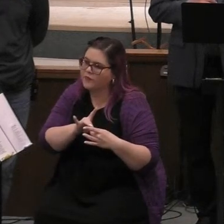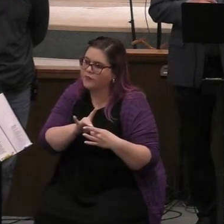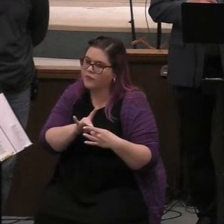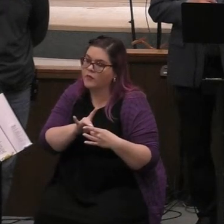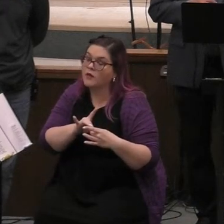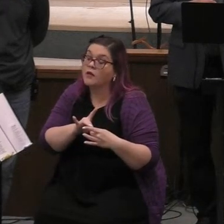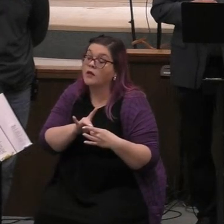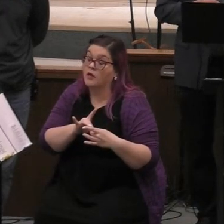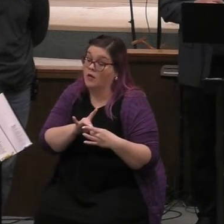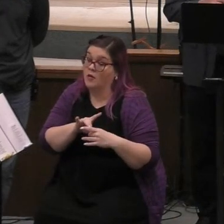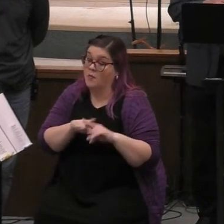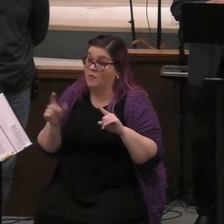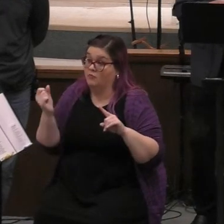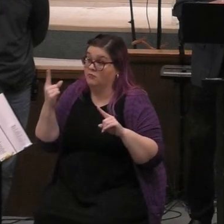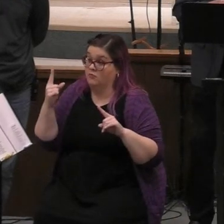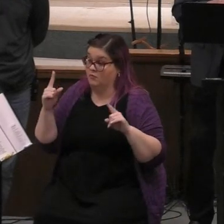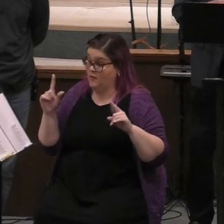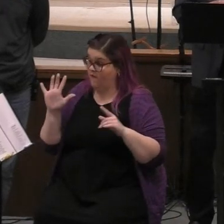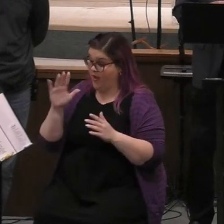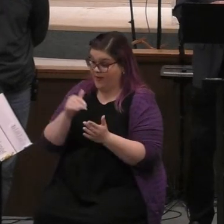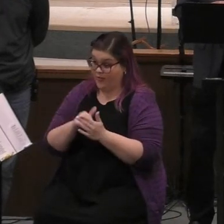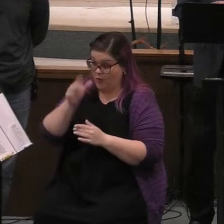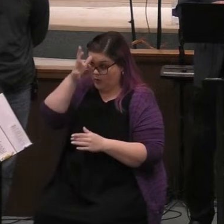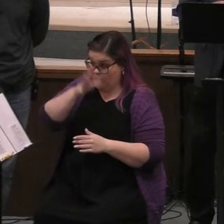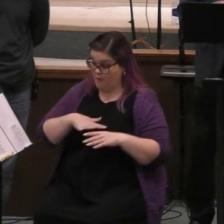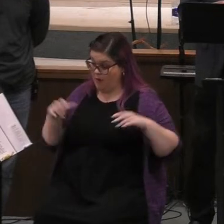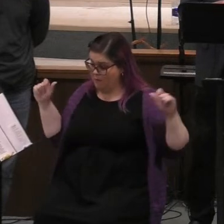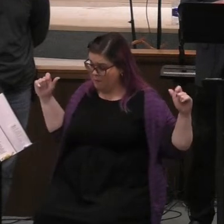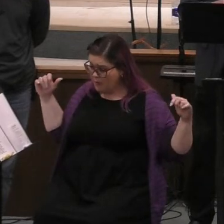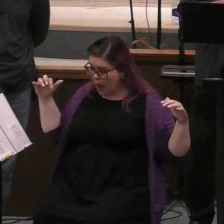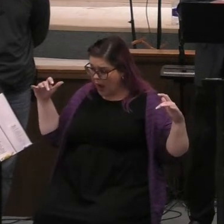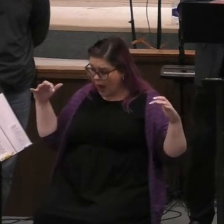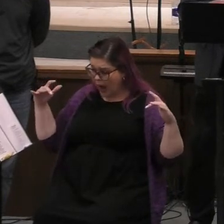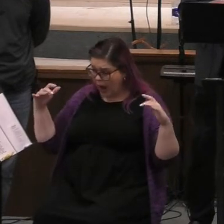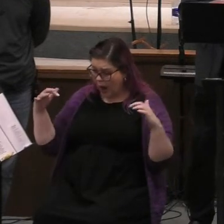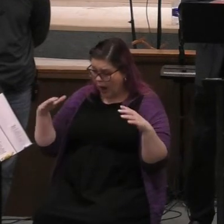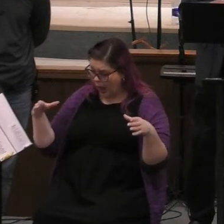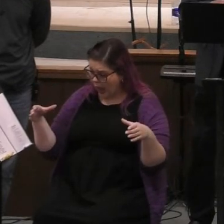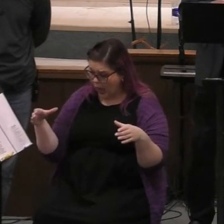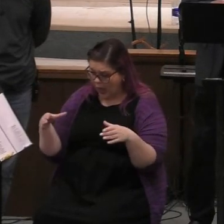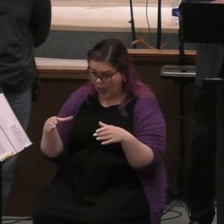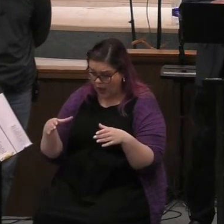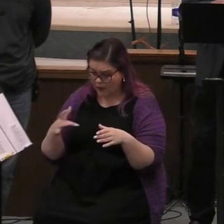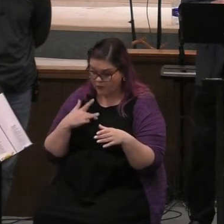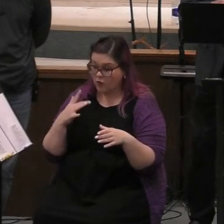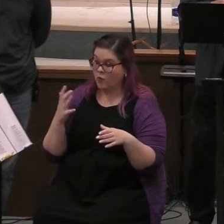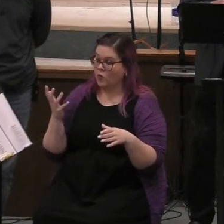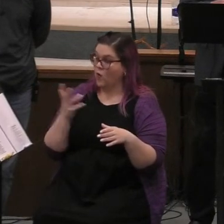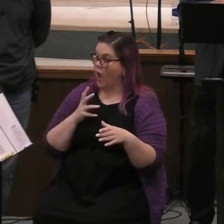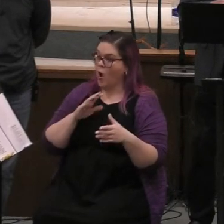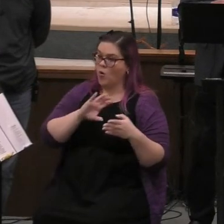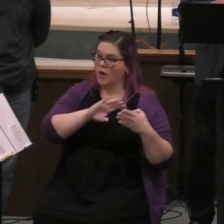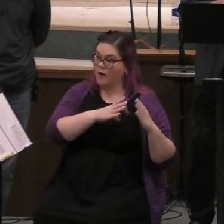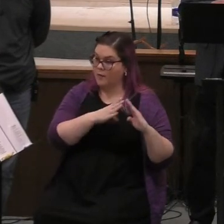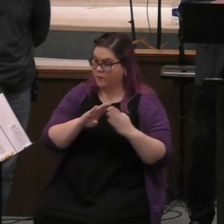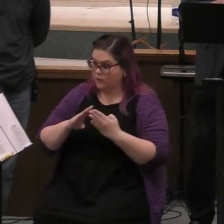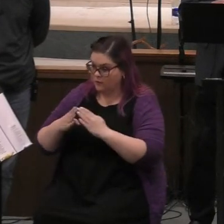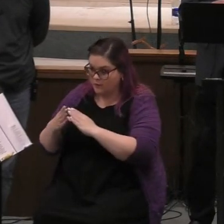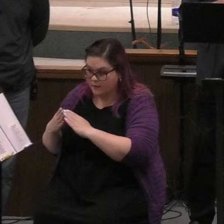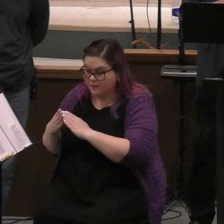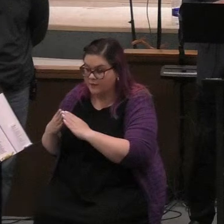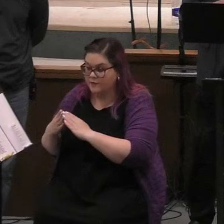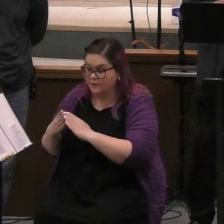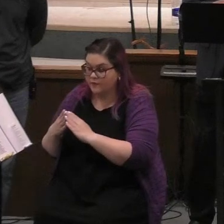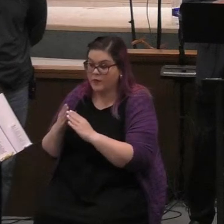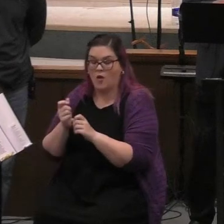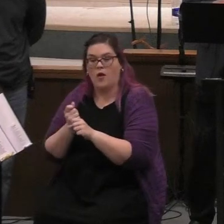you assemble like this, you feel less alone in the world about the truth. And that is always, I mean,